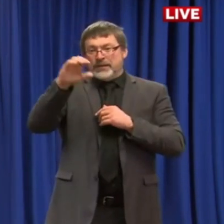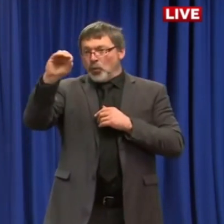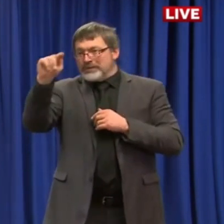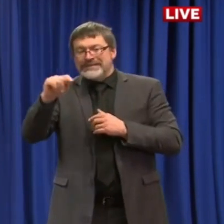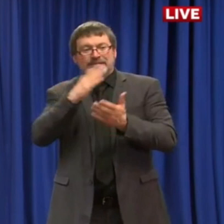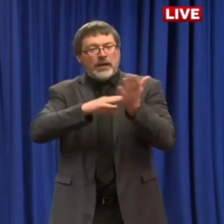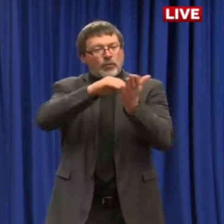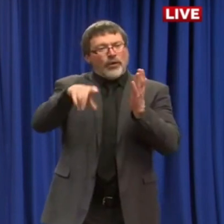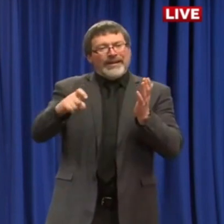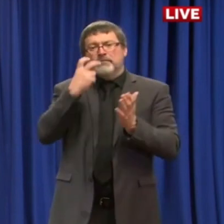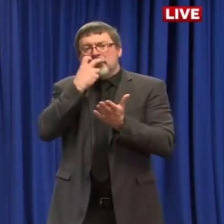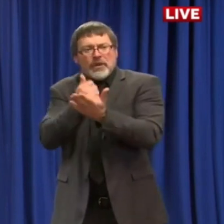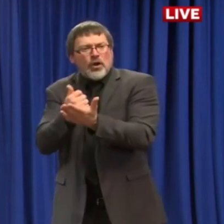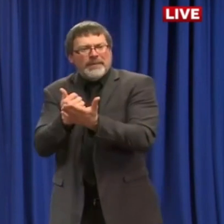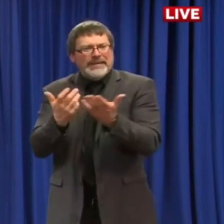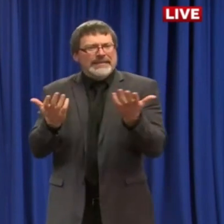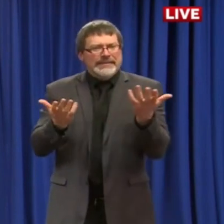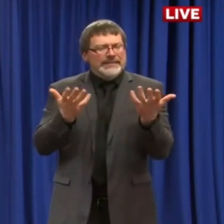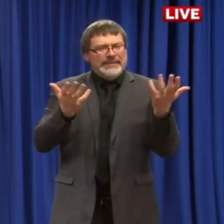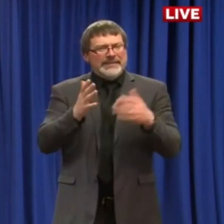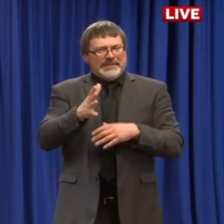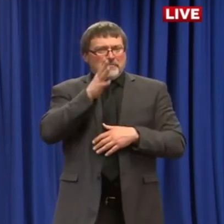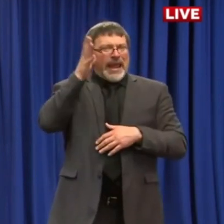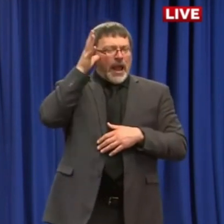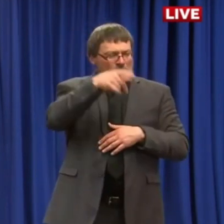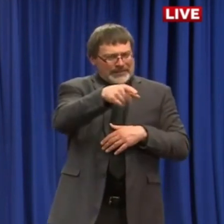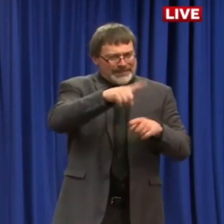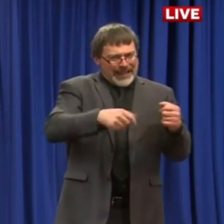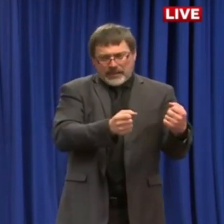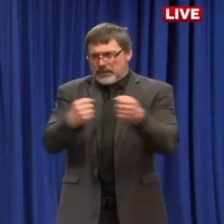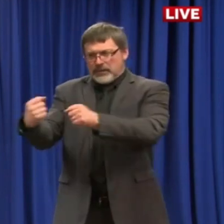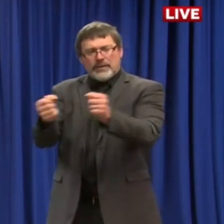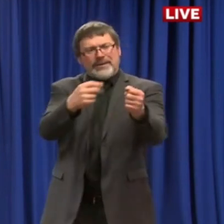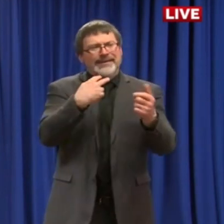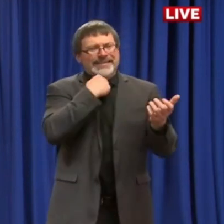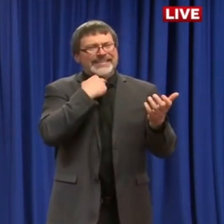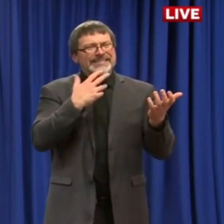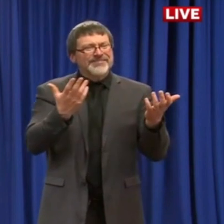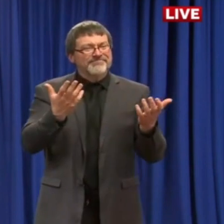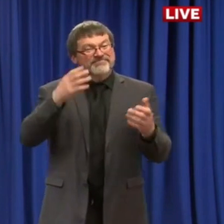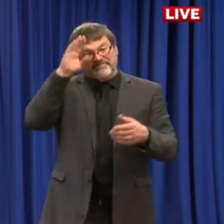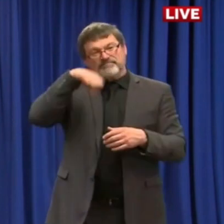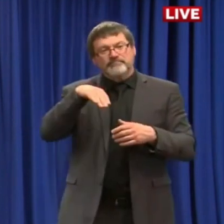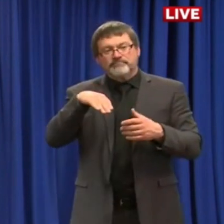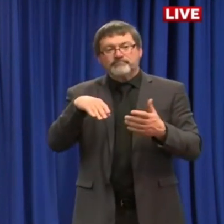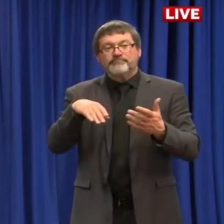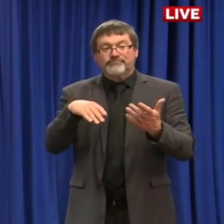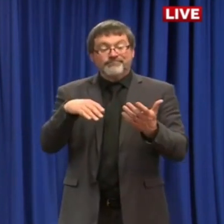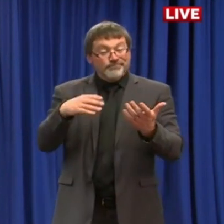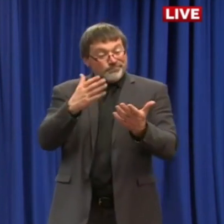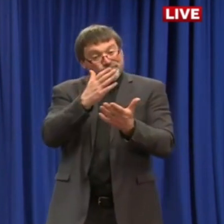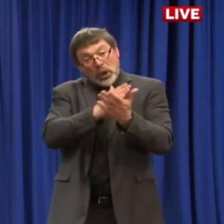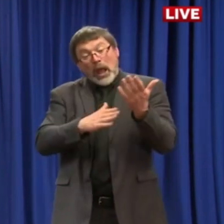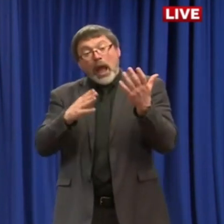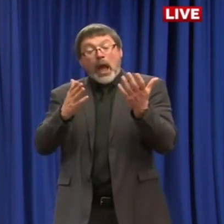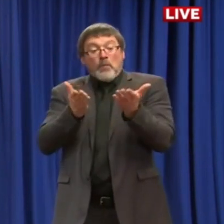get there. Sometimes those services translate online or over, a Skype, maybe. Sometimes they don't. Sometimes, especially for occupational